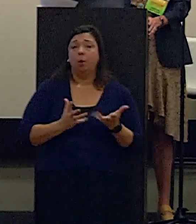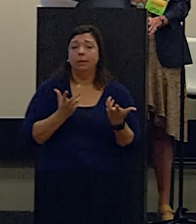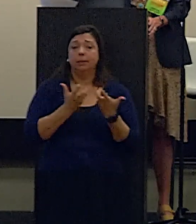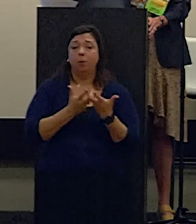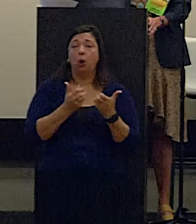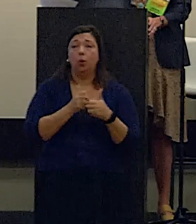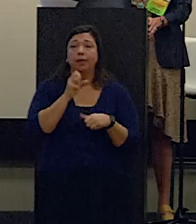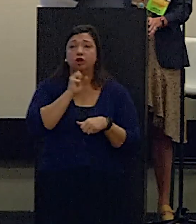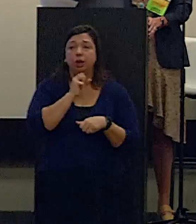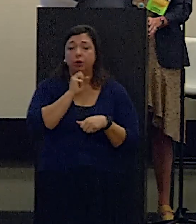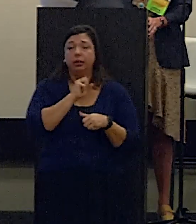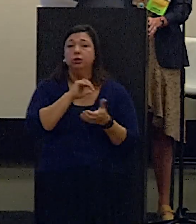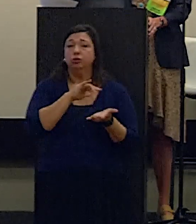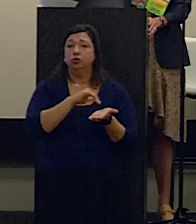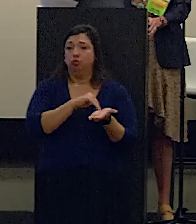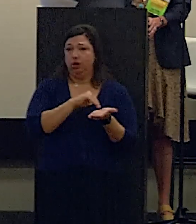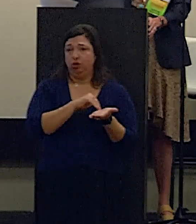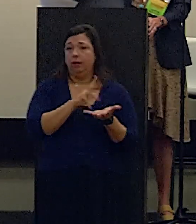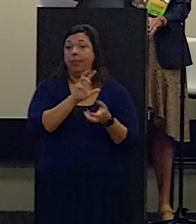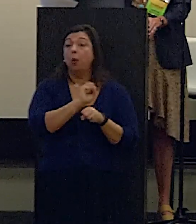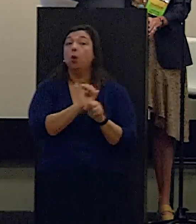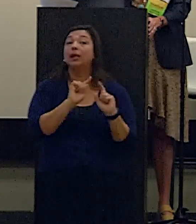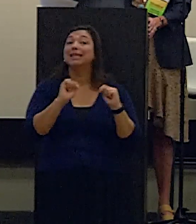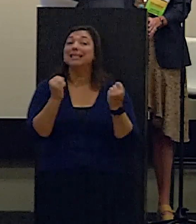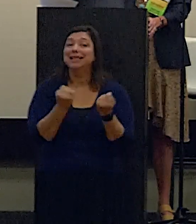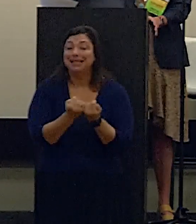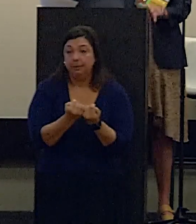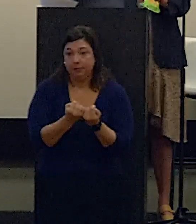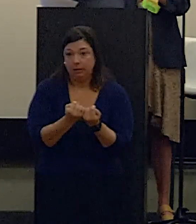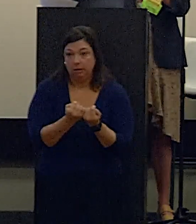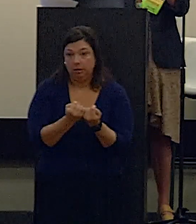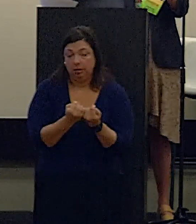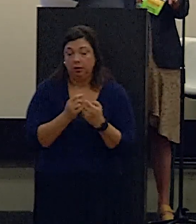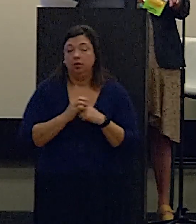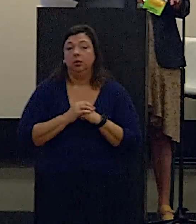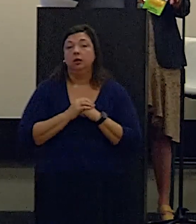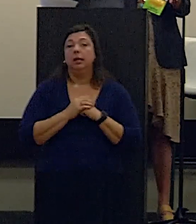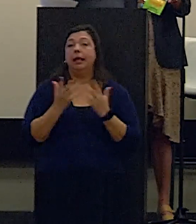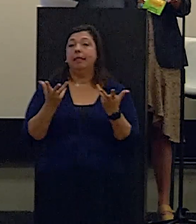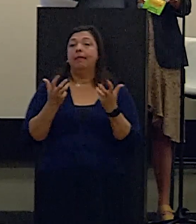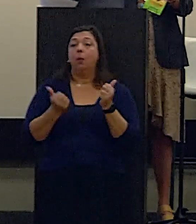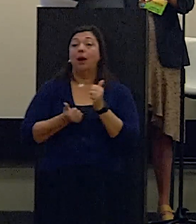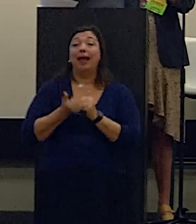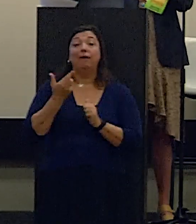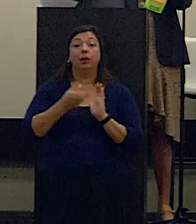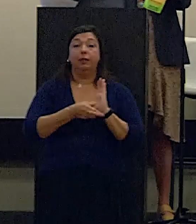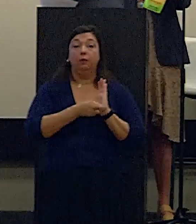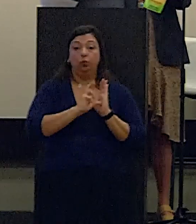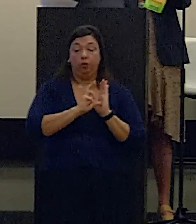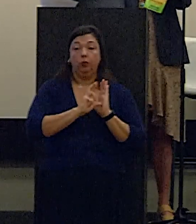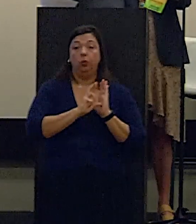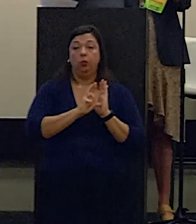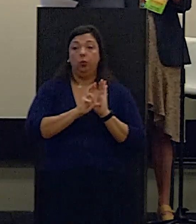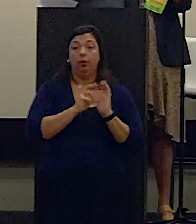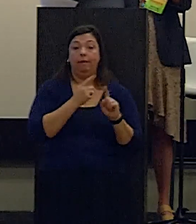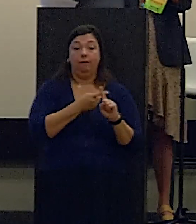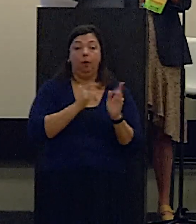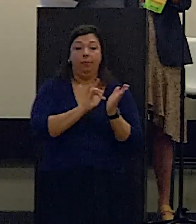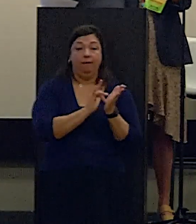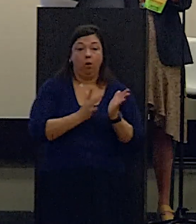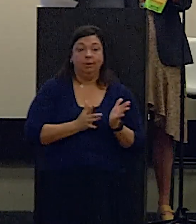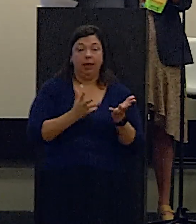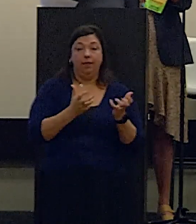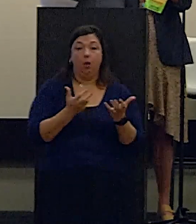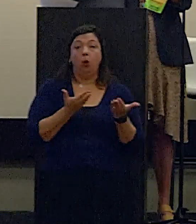with geriatricians. They work as teams because they want everything reviewed. They want, by a pharmacist, they want